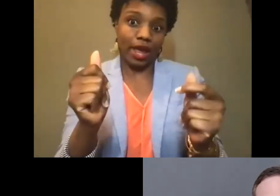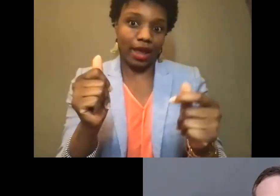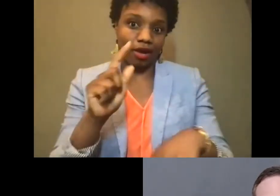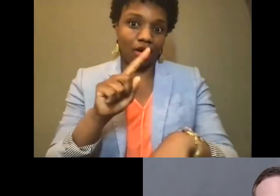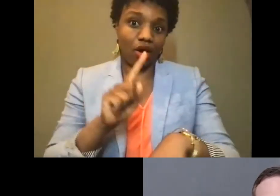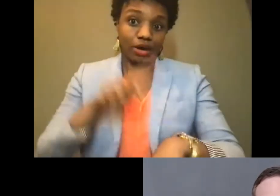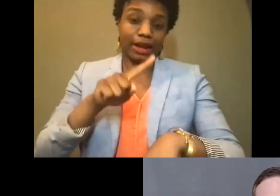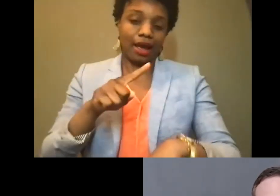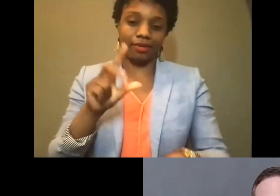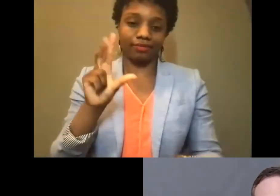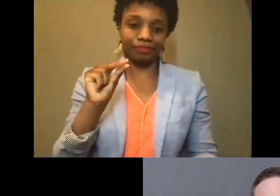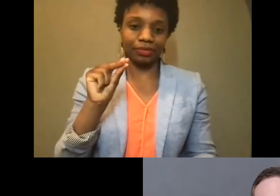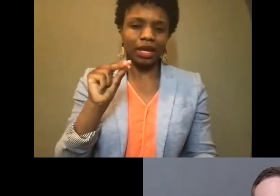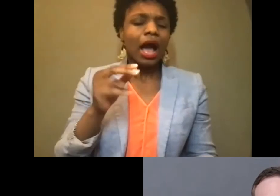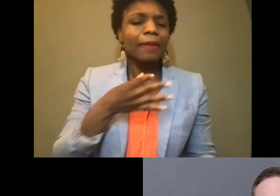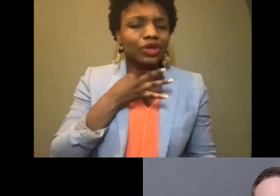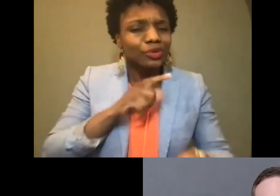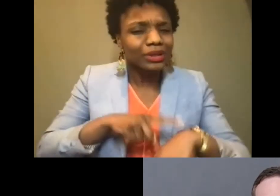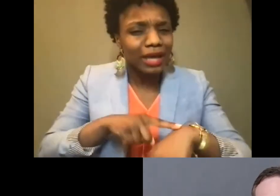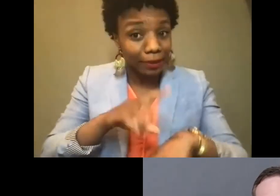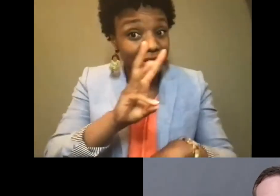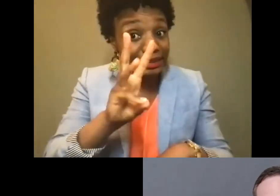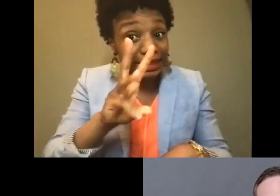Is it gonna be 6 p.m. or 4 p.m.?